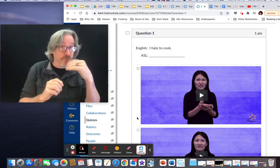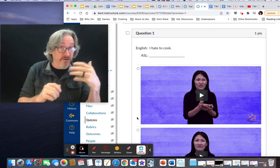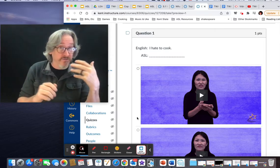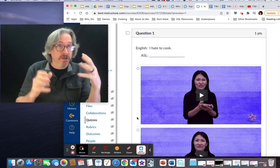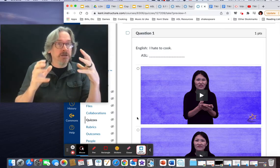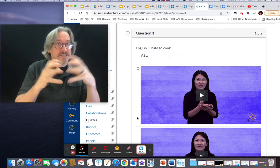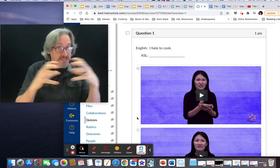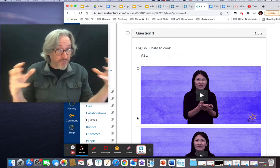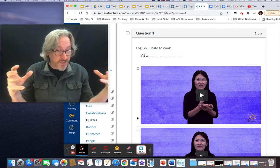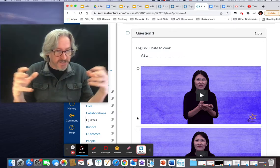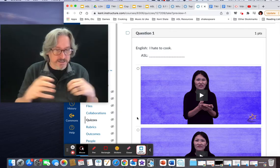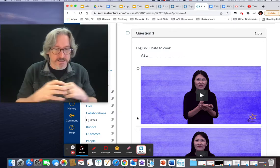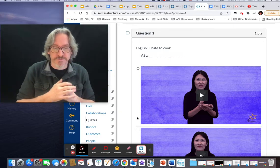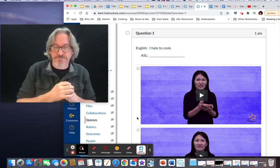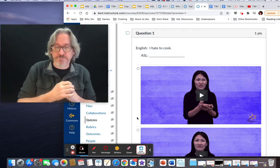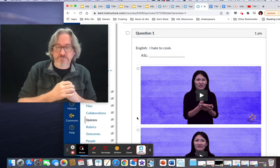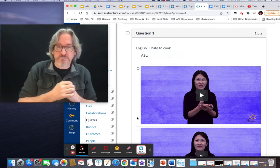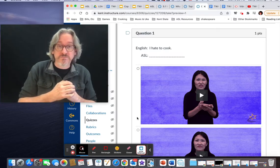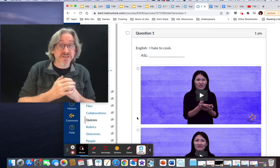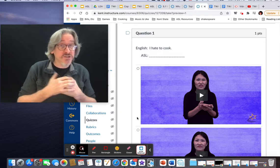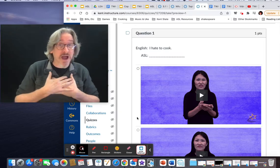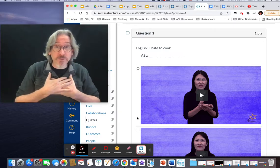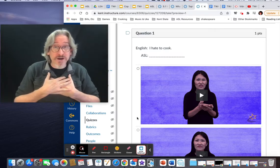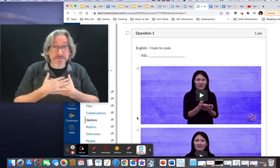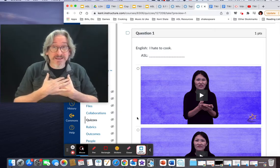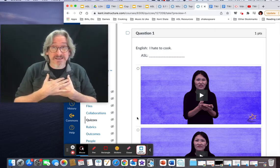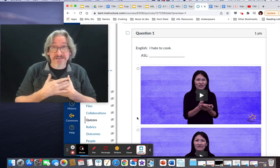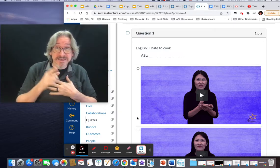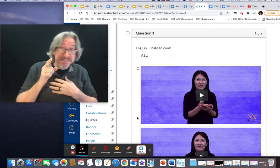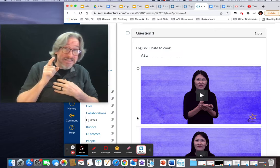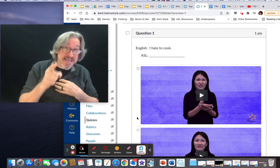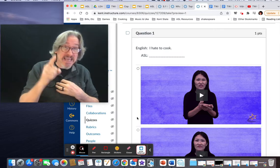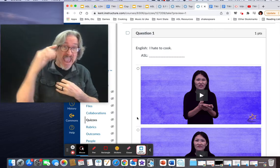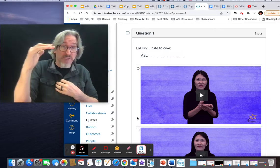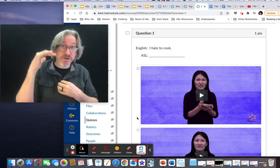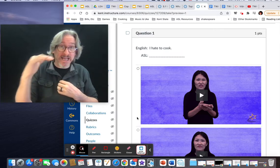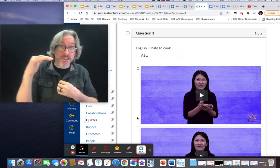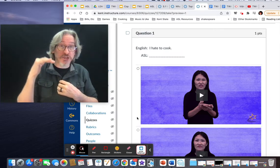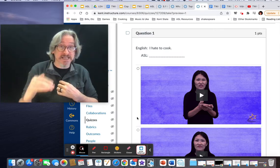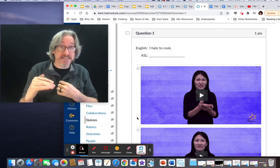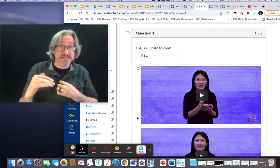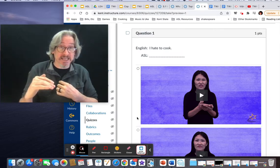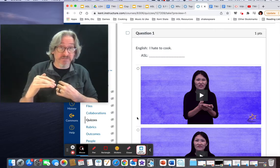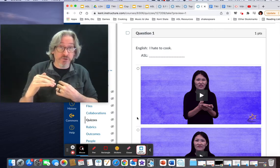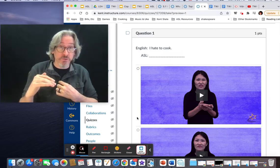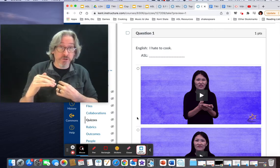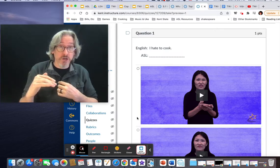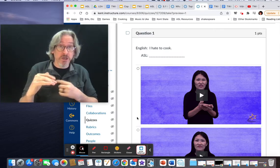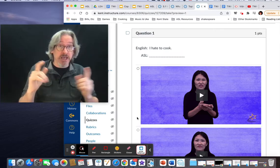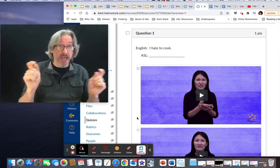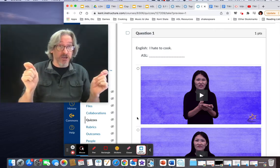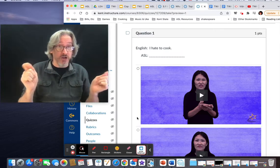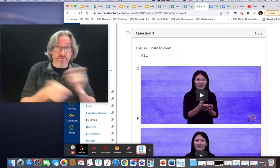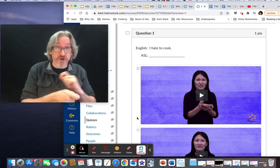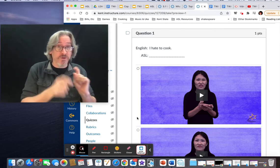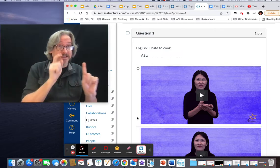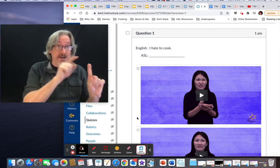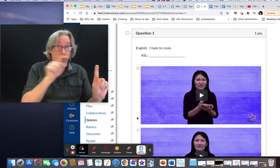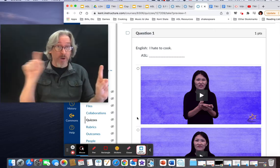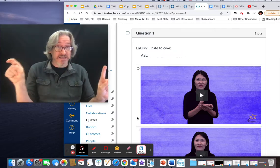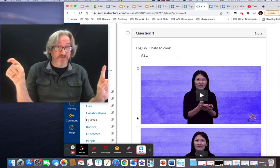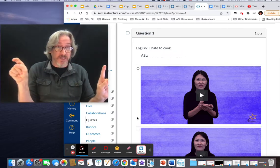easier way of deciphering a sentence. So I would recommend this. Take every English sentence they give you and convert